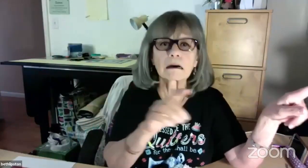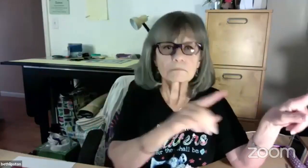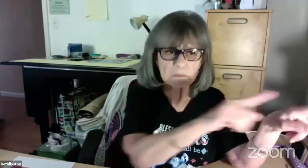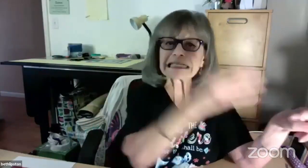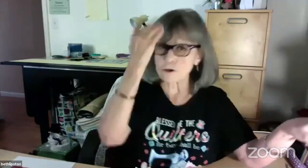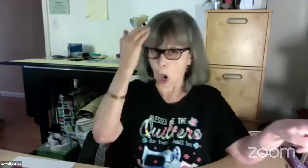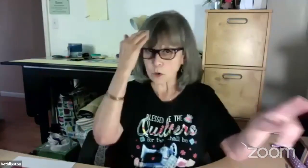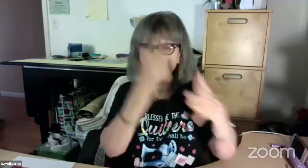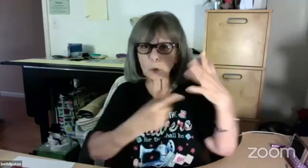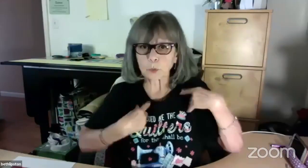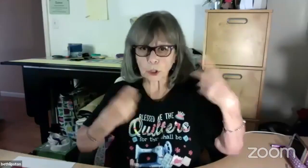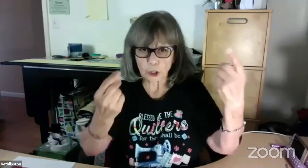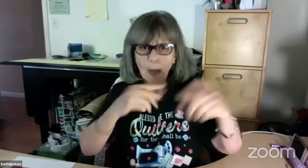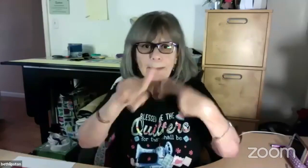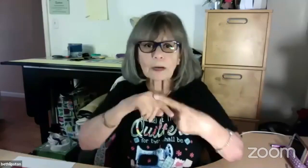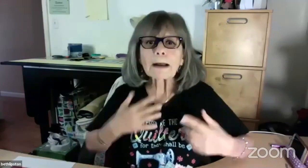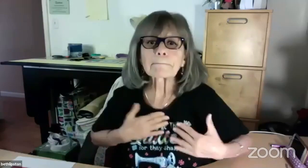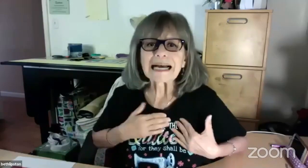the folks cannot get a hold of Alex,